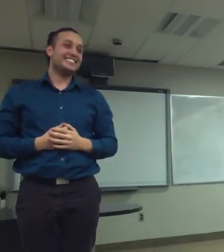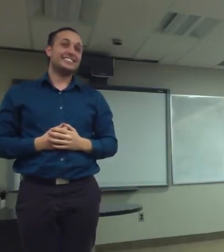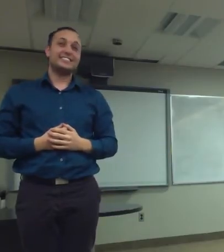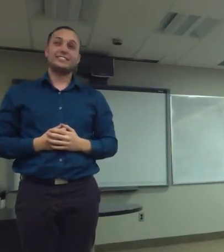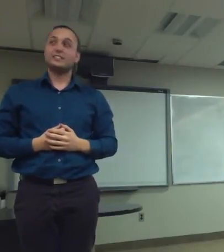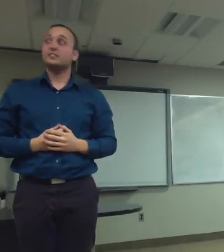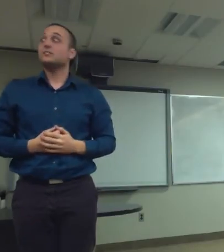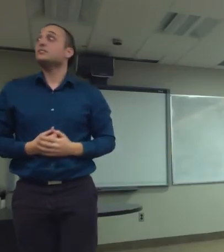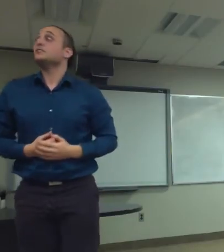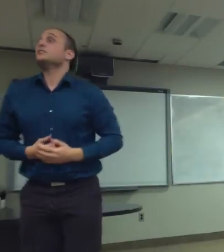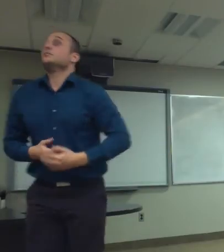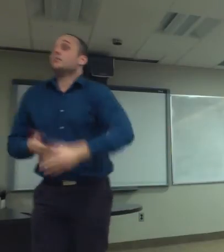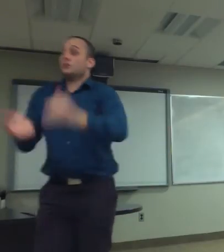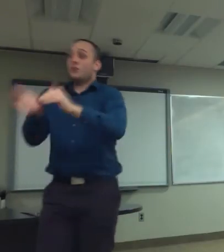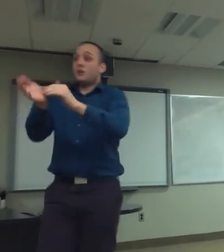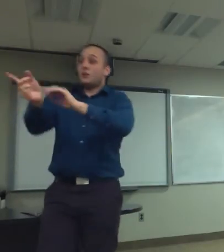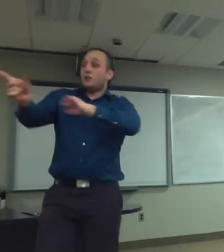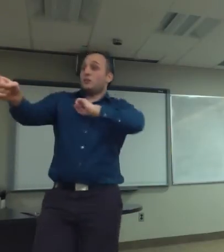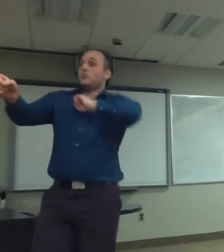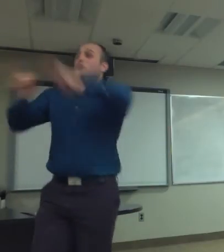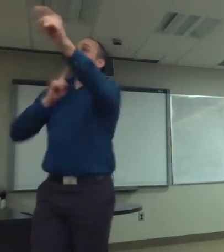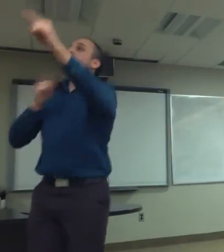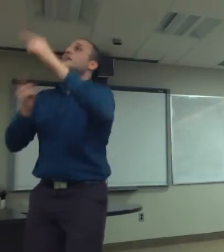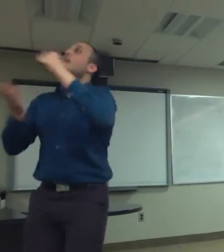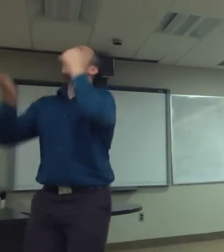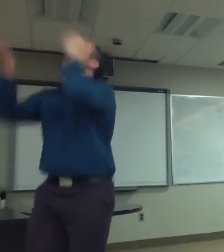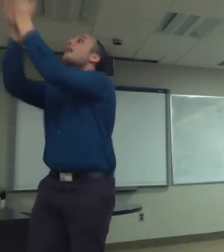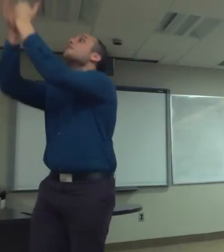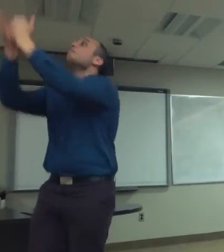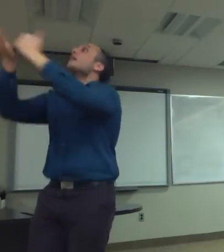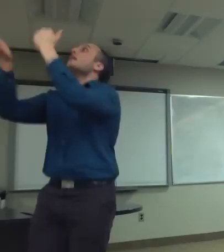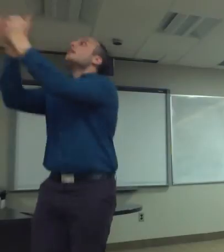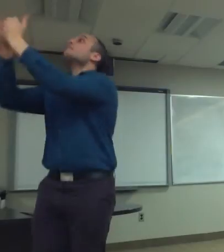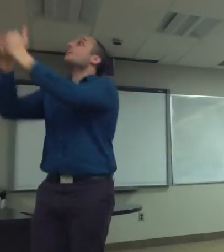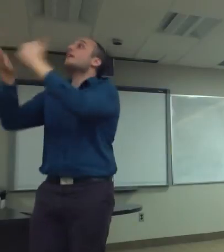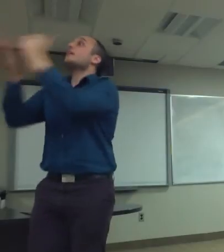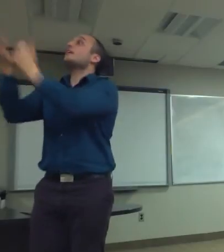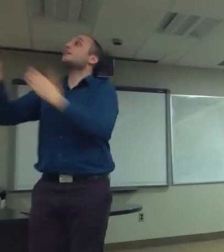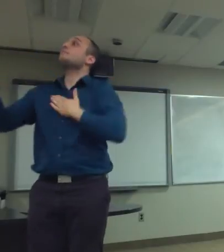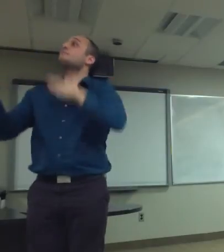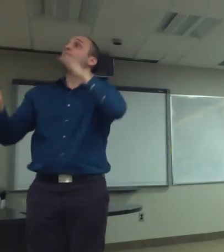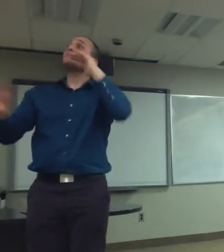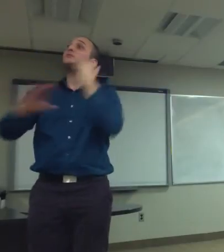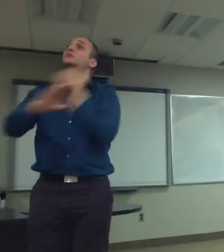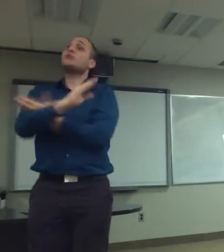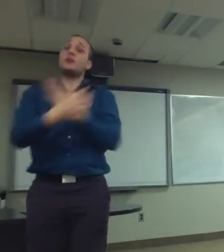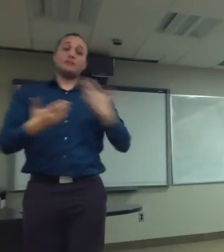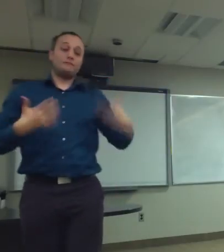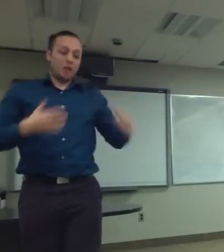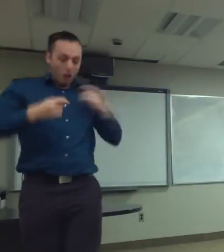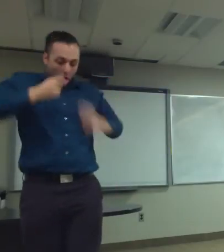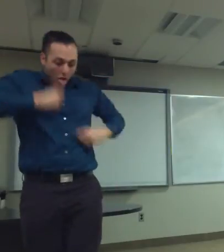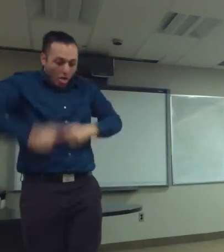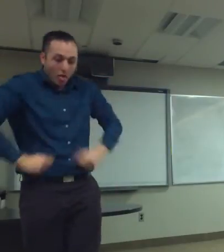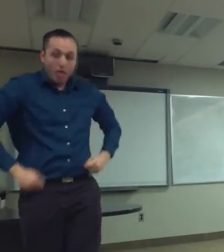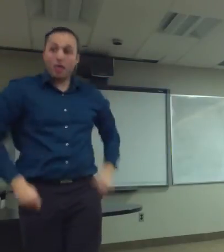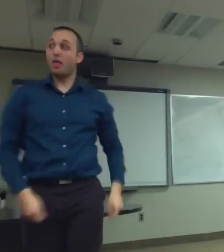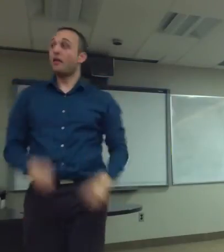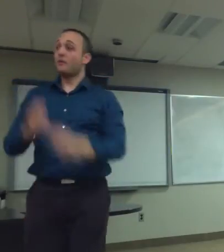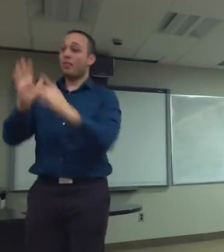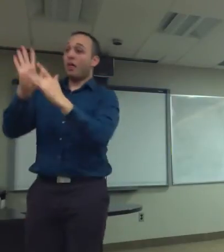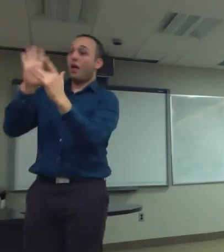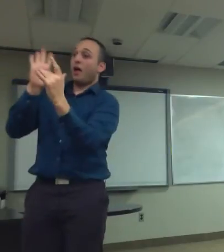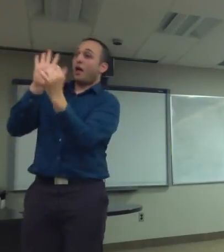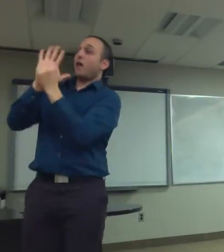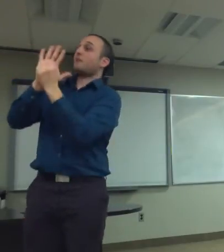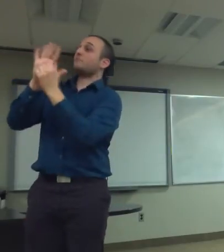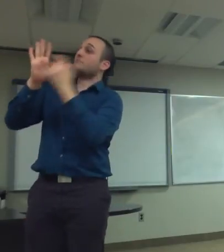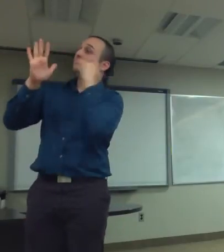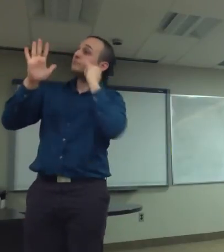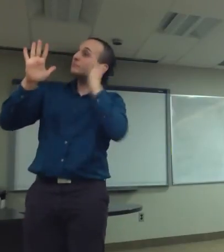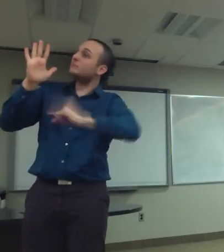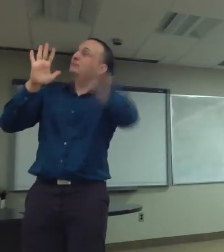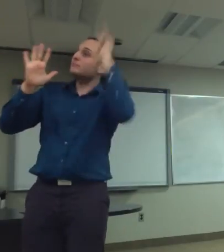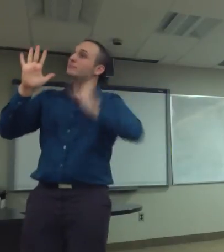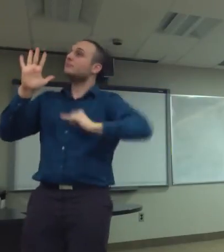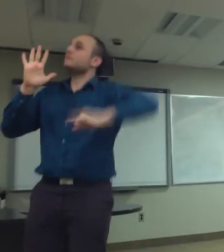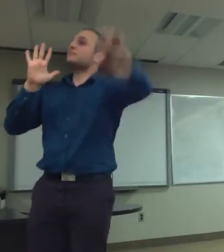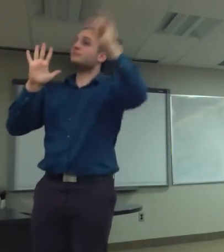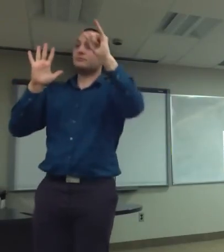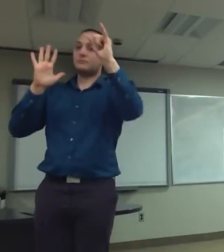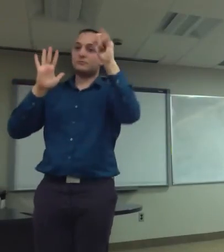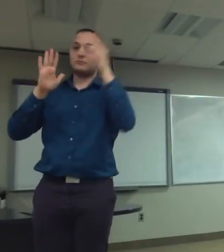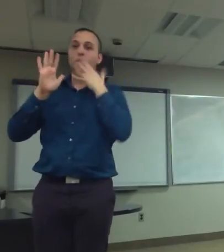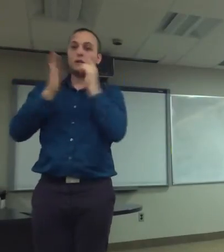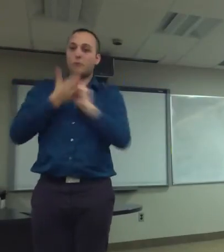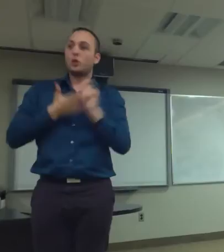She called the doctor and said, "Help, help, help! My daughter has colored herself with super indelible, never come off till you're dead and maybe even